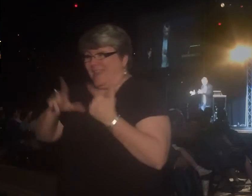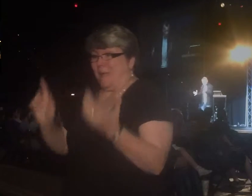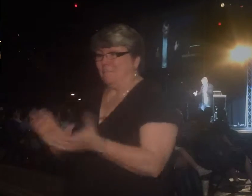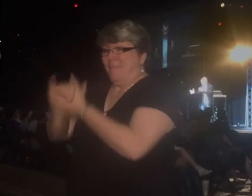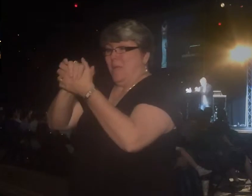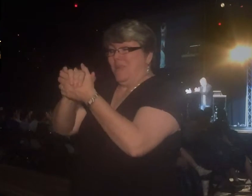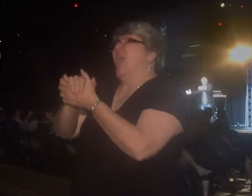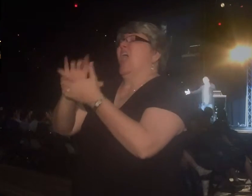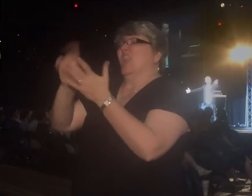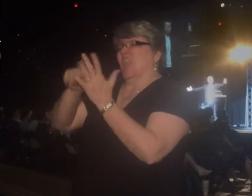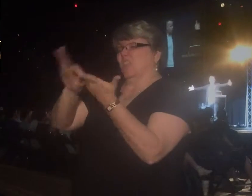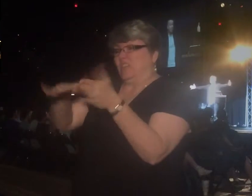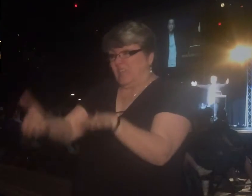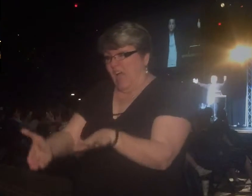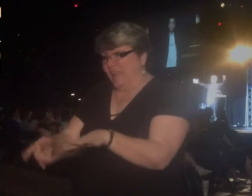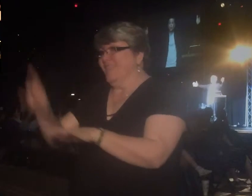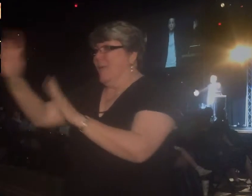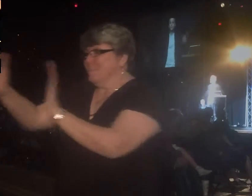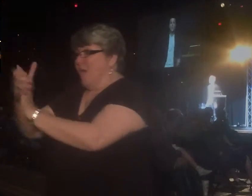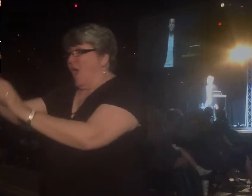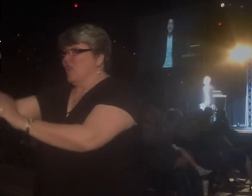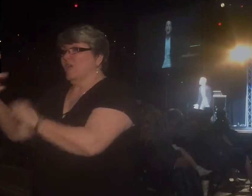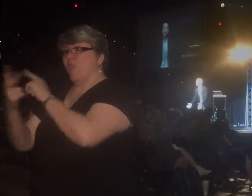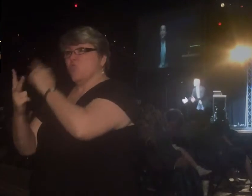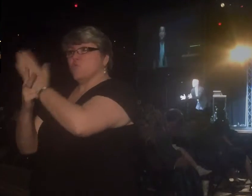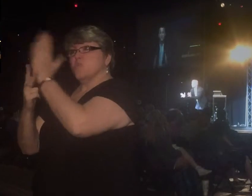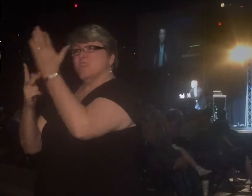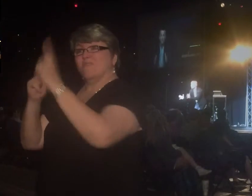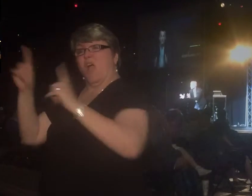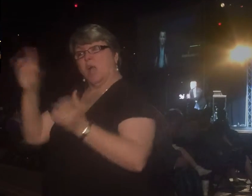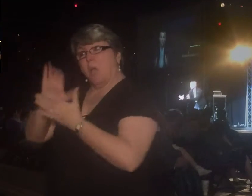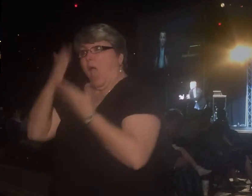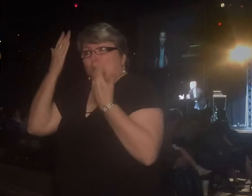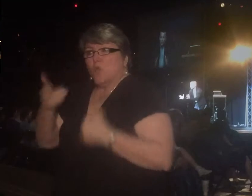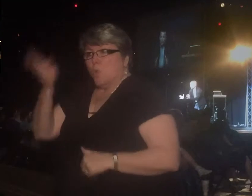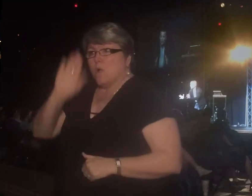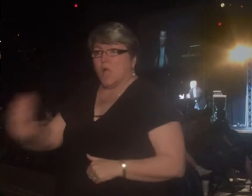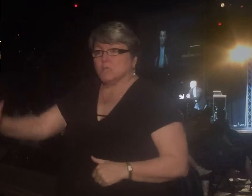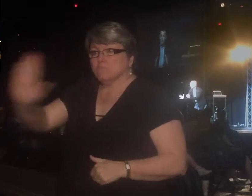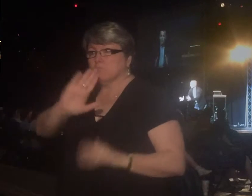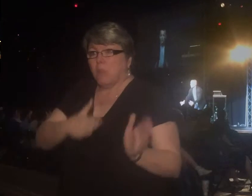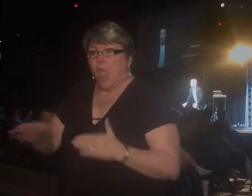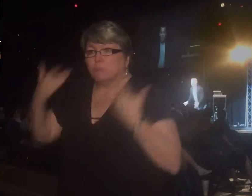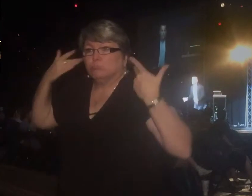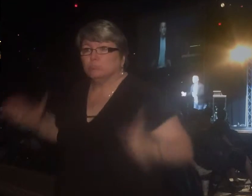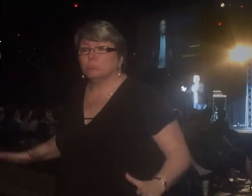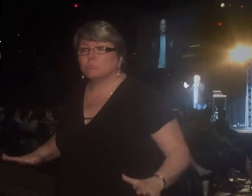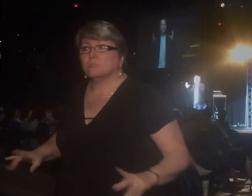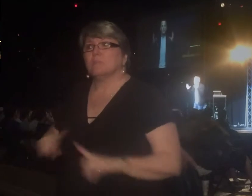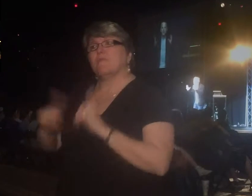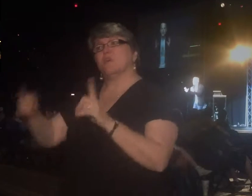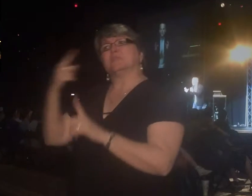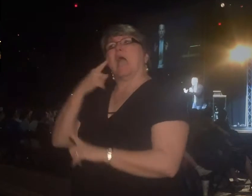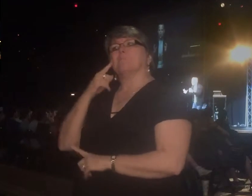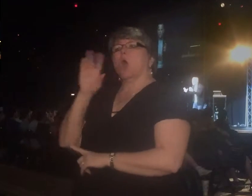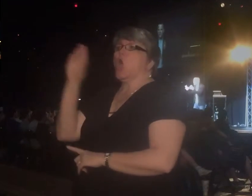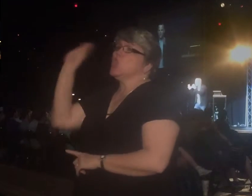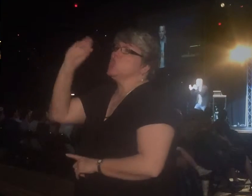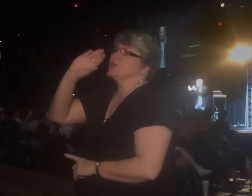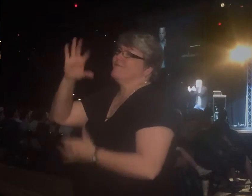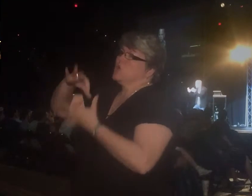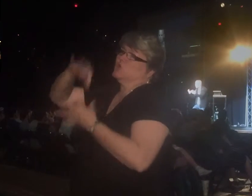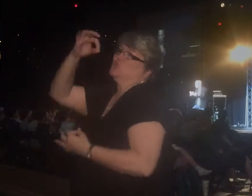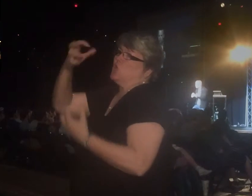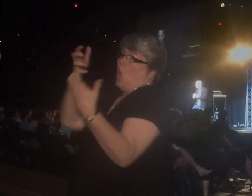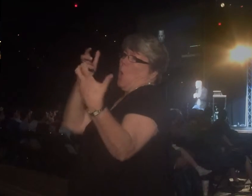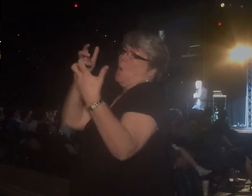again. She was a godly woman, and she ended up having 3 husbands over the course of her life. I don't know what God's plans are for you. But if you're saying I'm looking for a soulmate and that